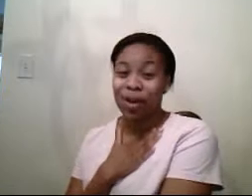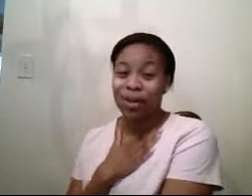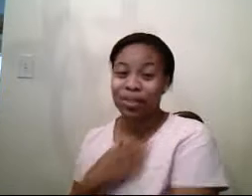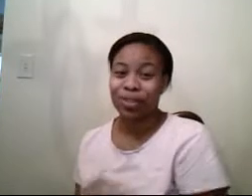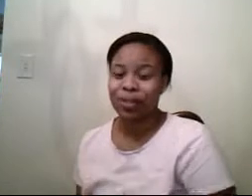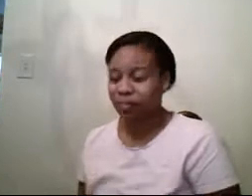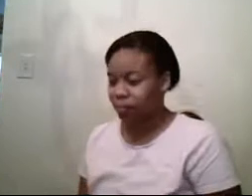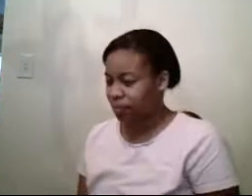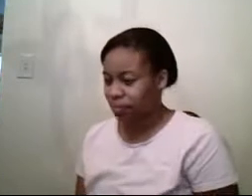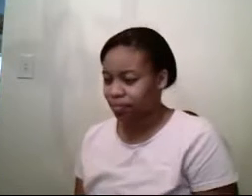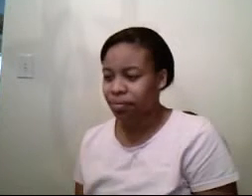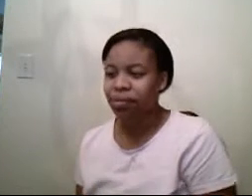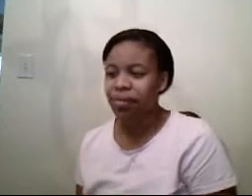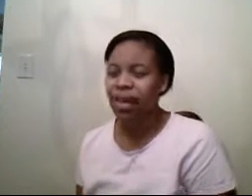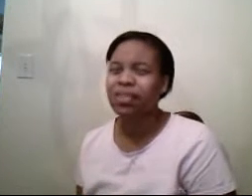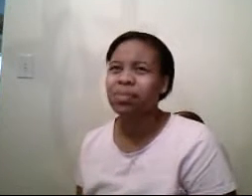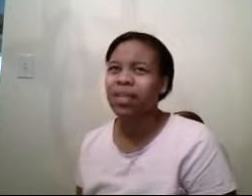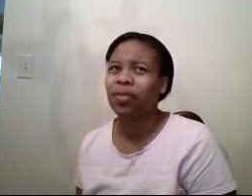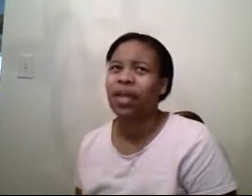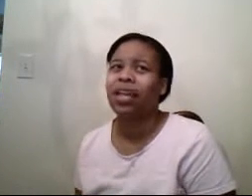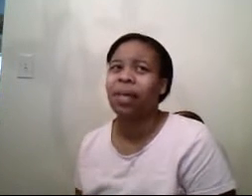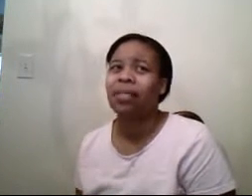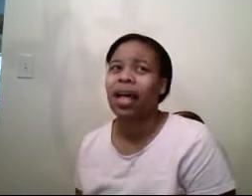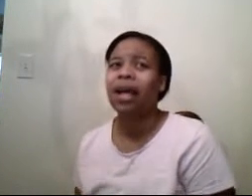Sorry, excuse me. As I'm sitting here thinking about that,